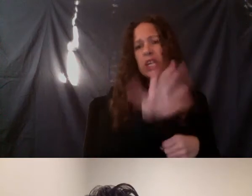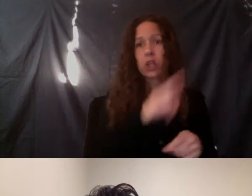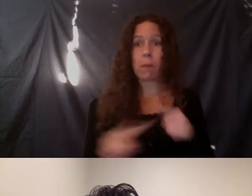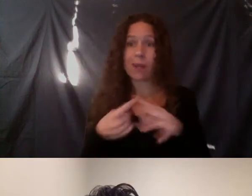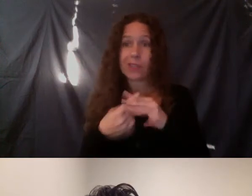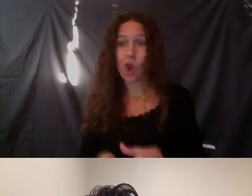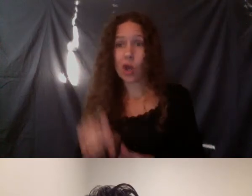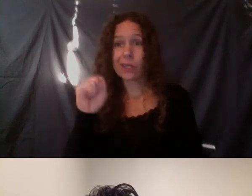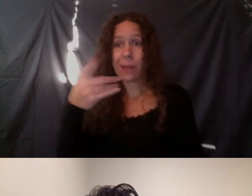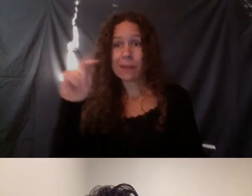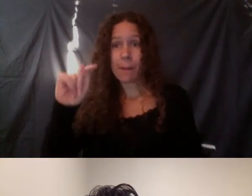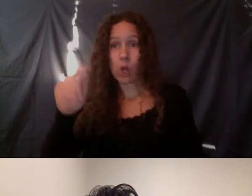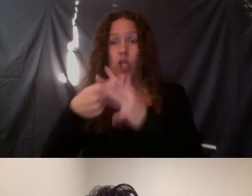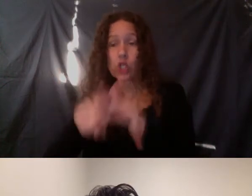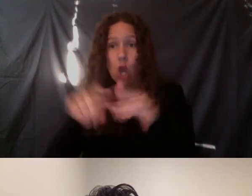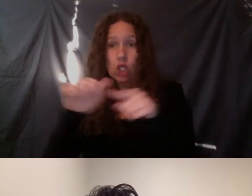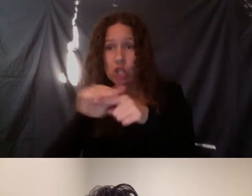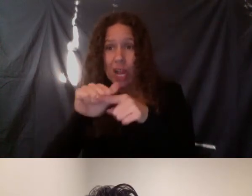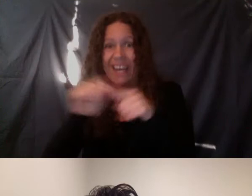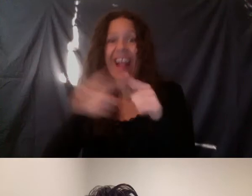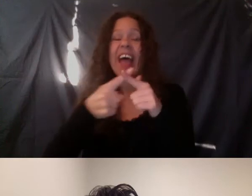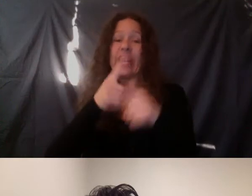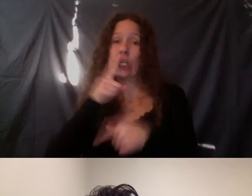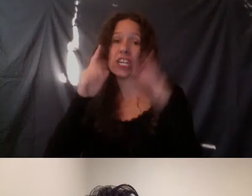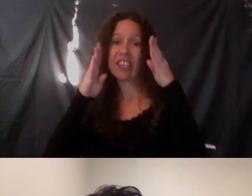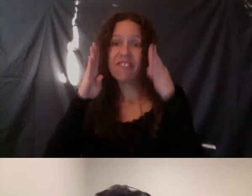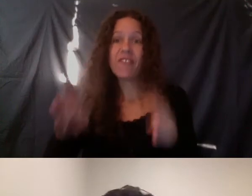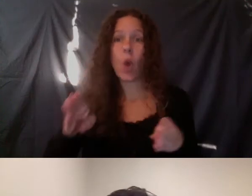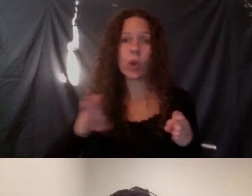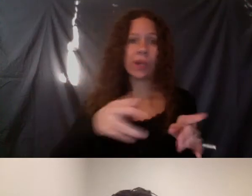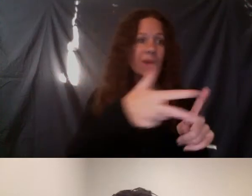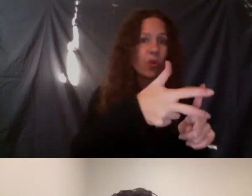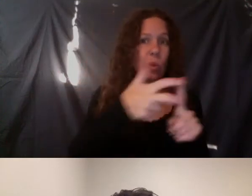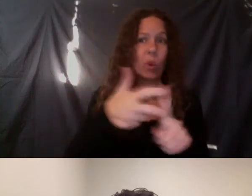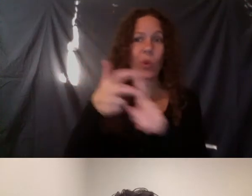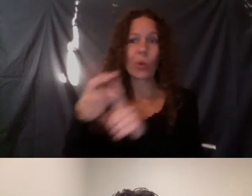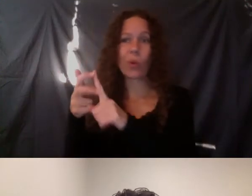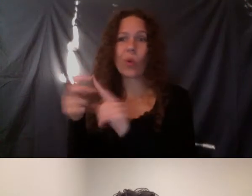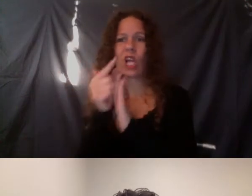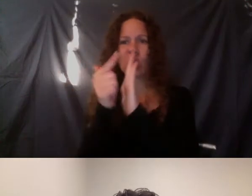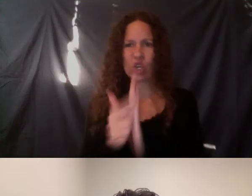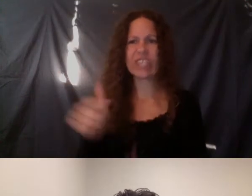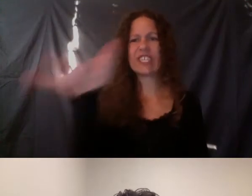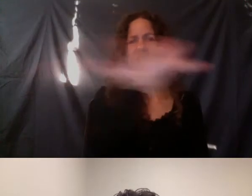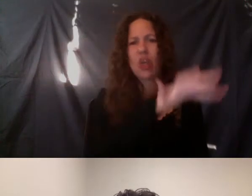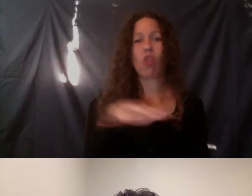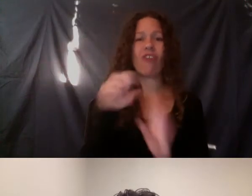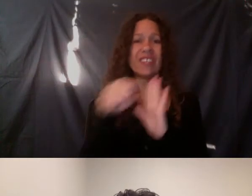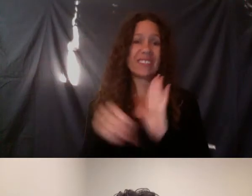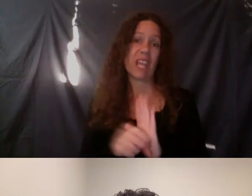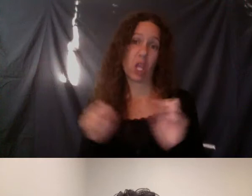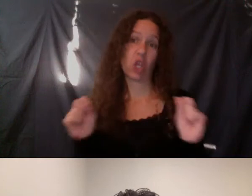September, and then just really focus on making sure that we could recruit attorneys all over the state. Next slide, please.